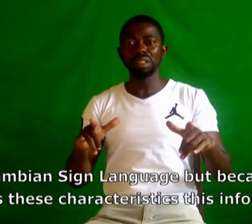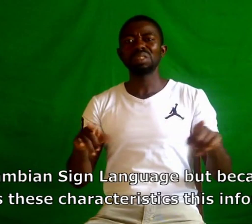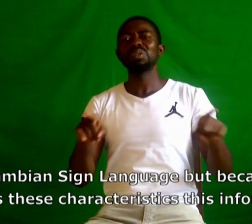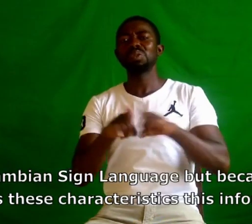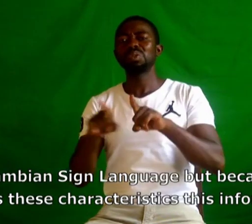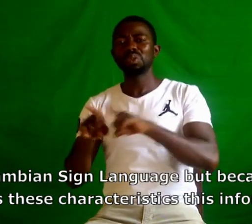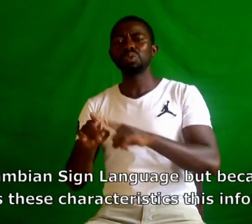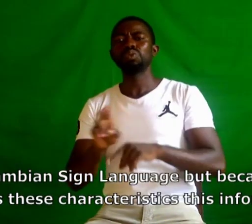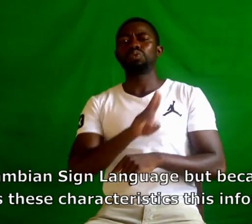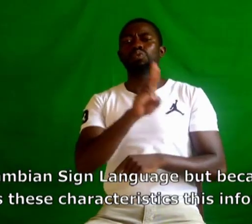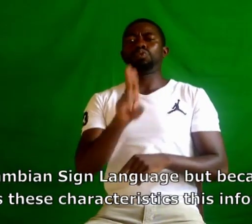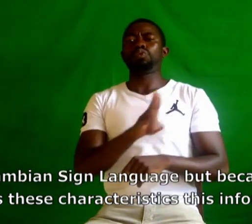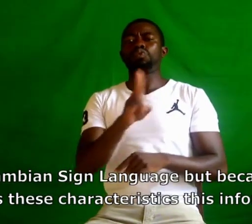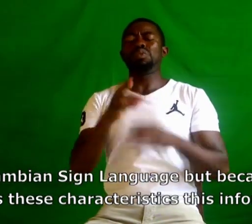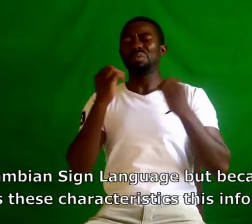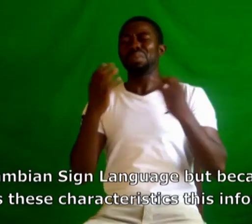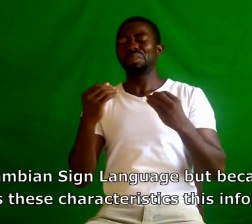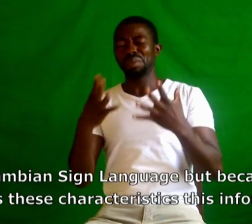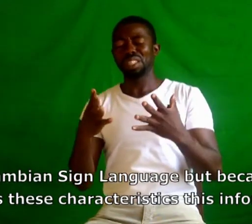this information